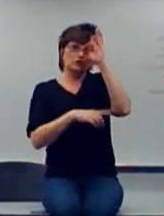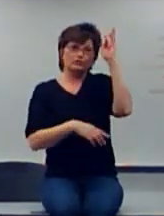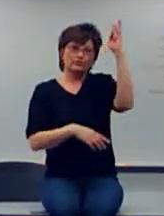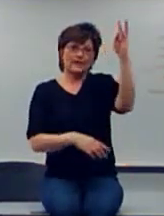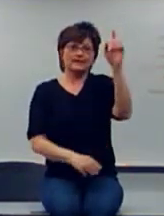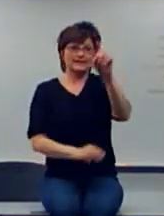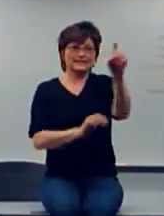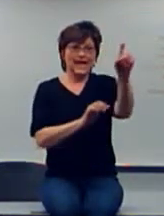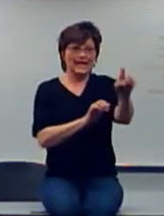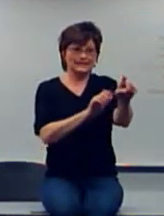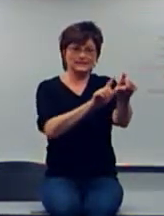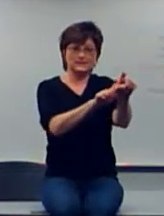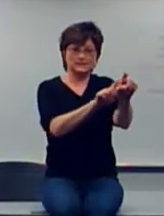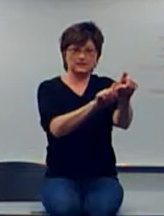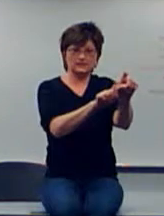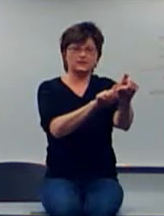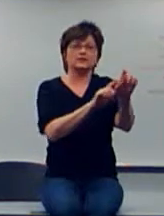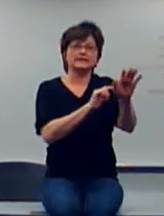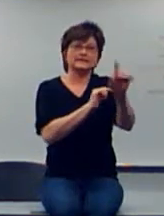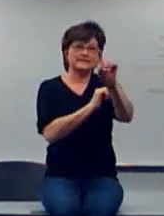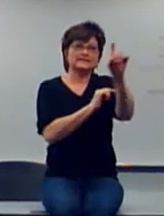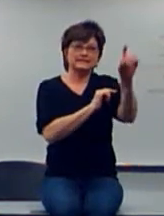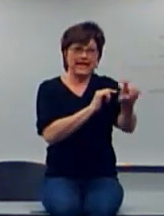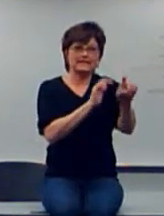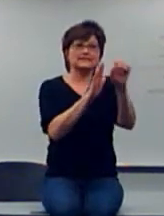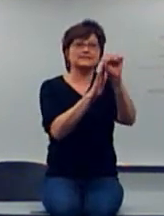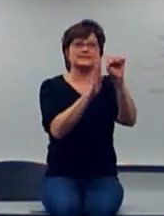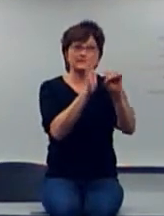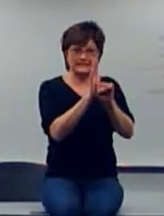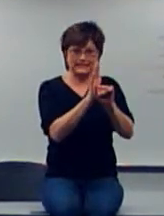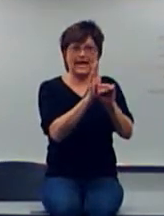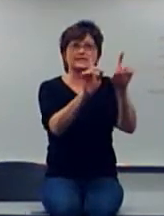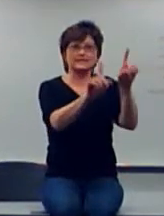The test itself, it was created as a test in Texas.